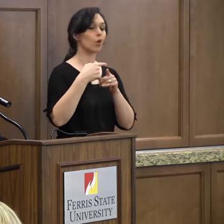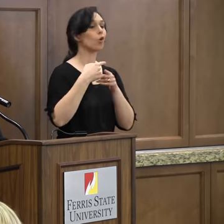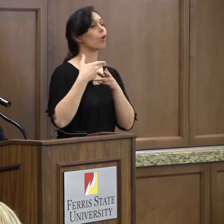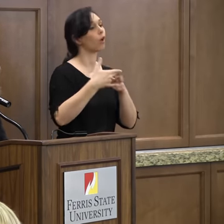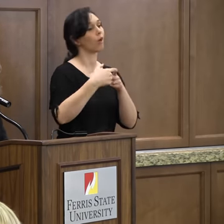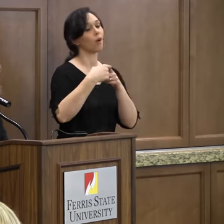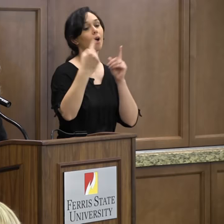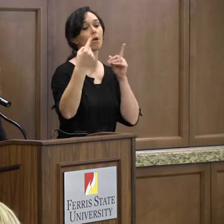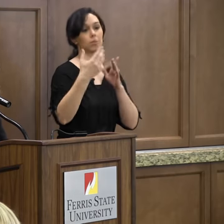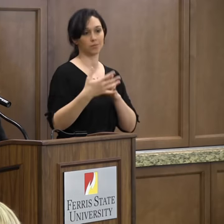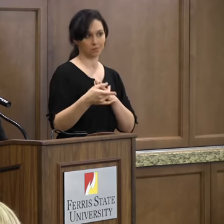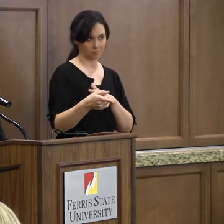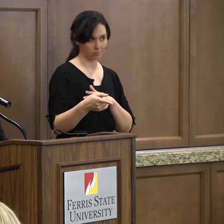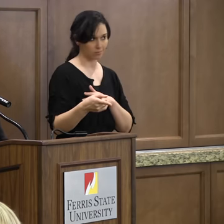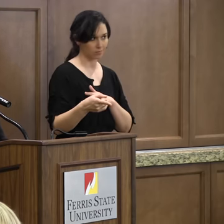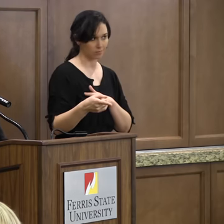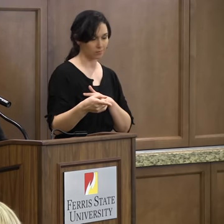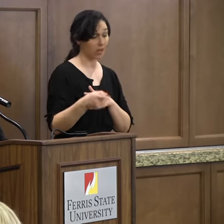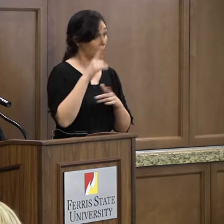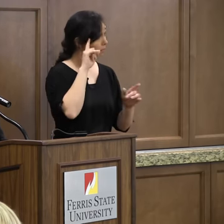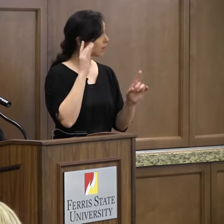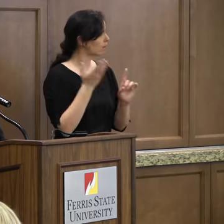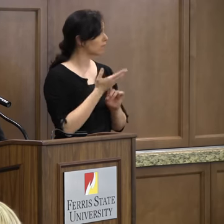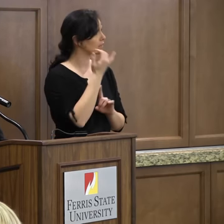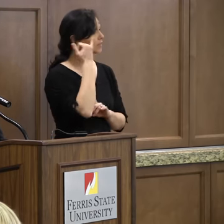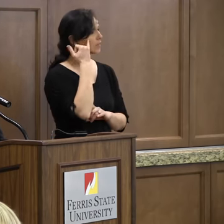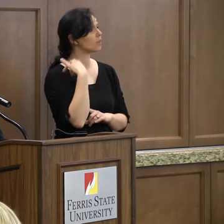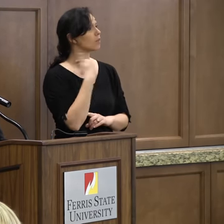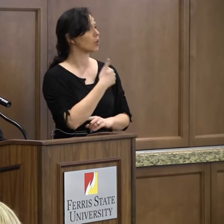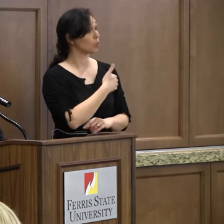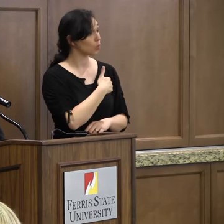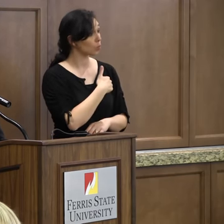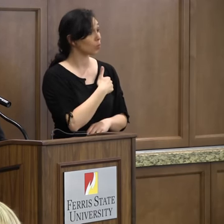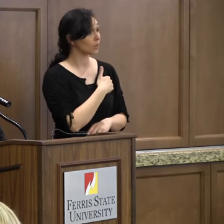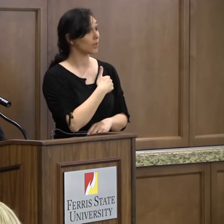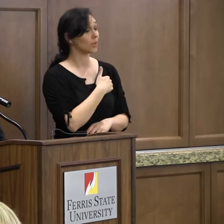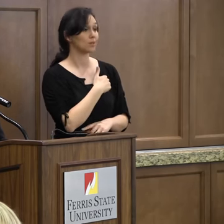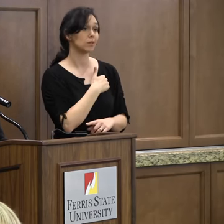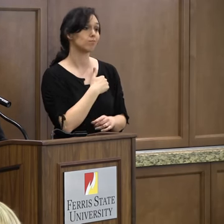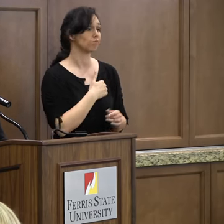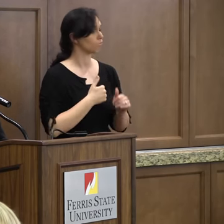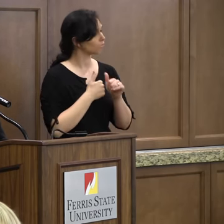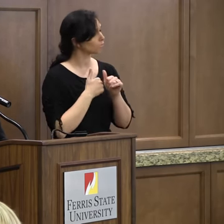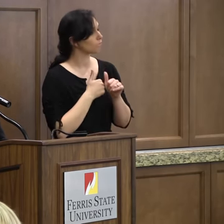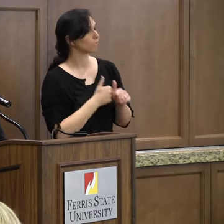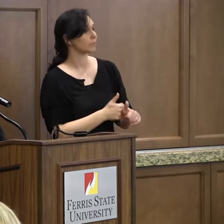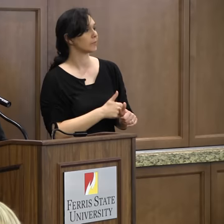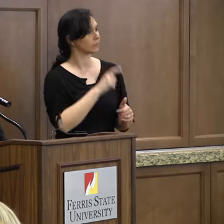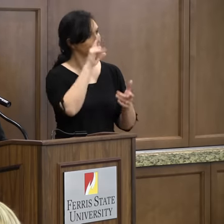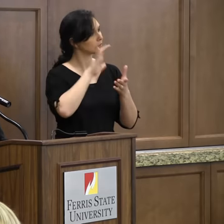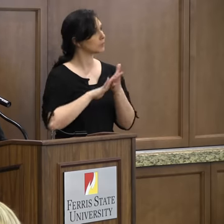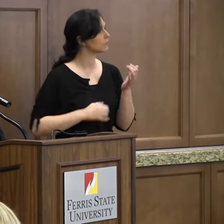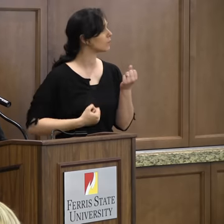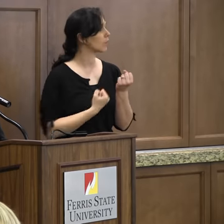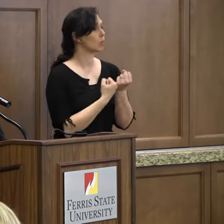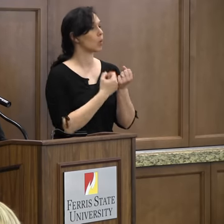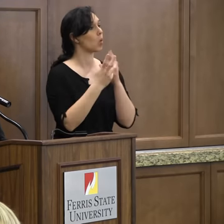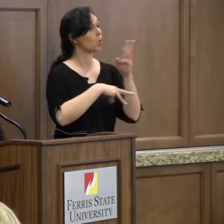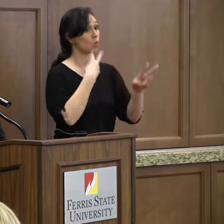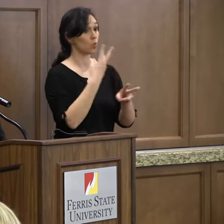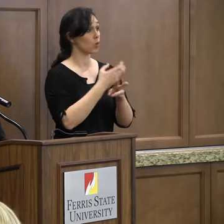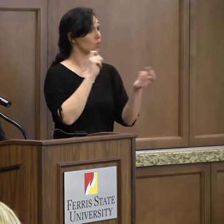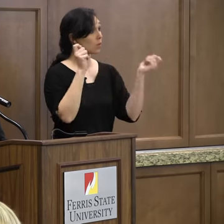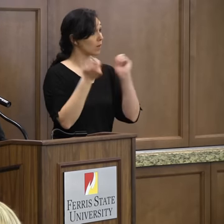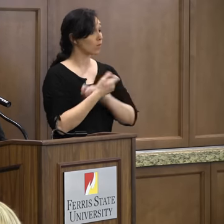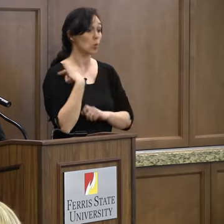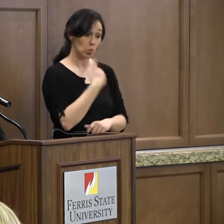I am convinced that if we are to get on to the right side of the world revolution, we as a nation must undergo a